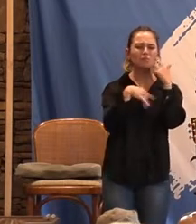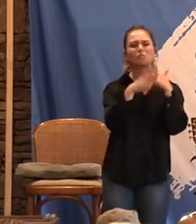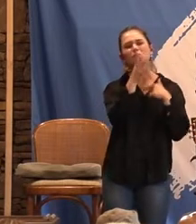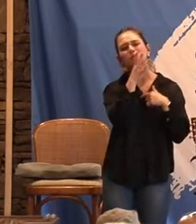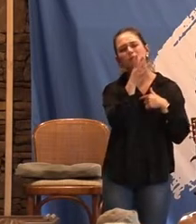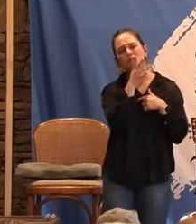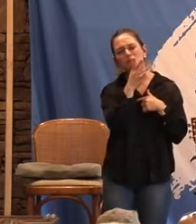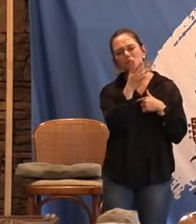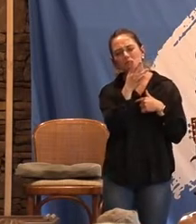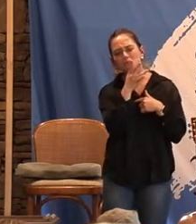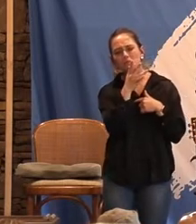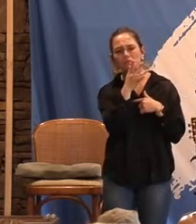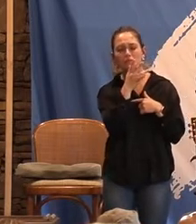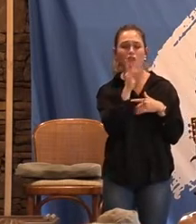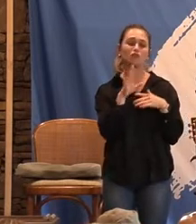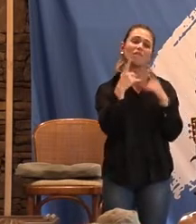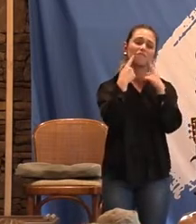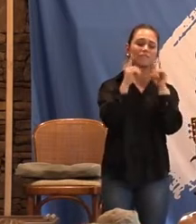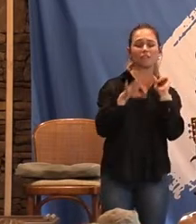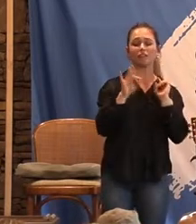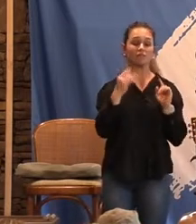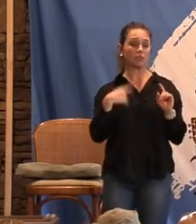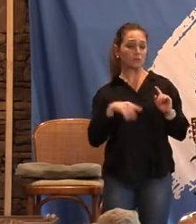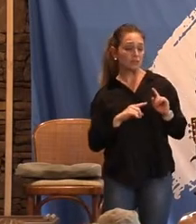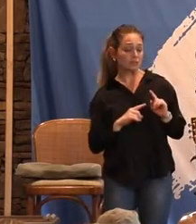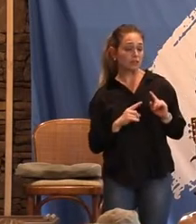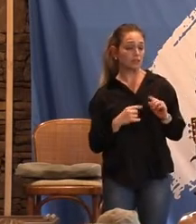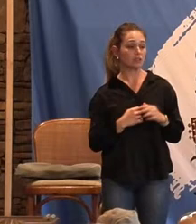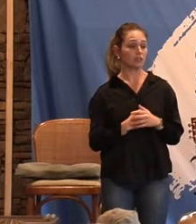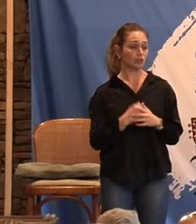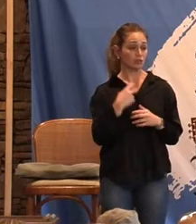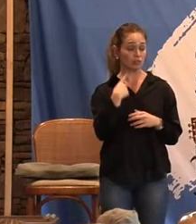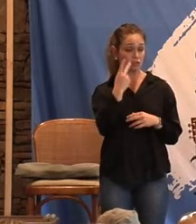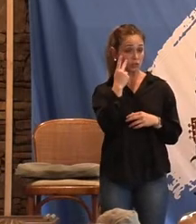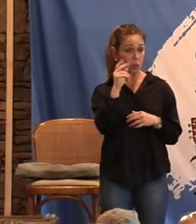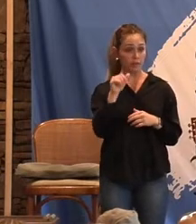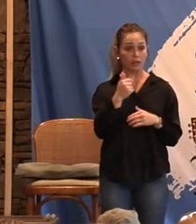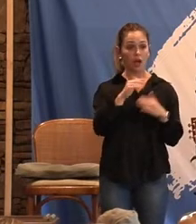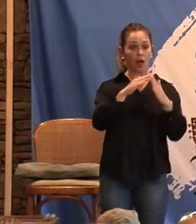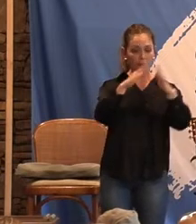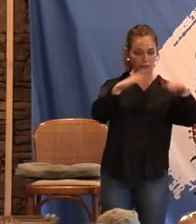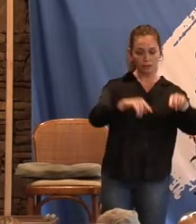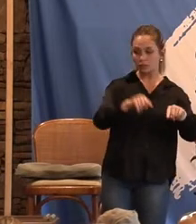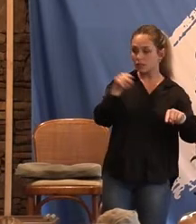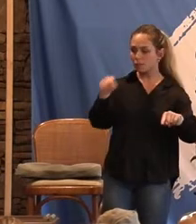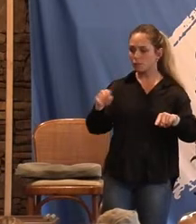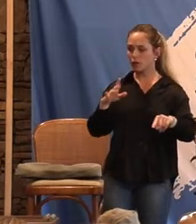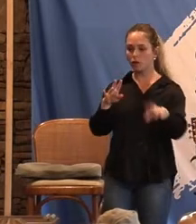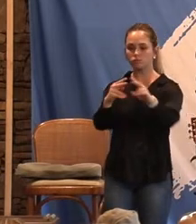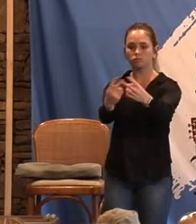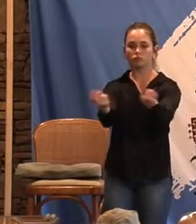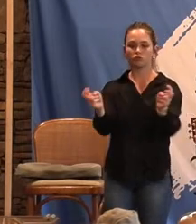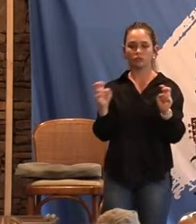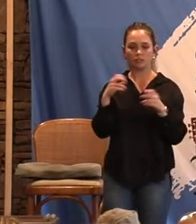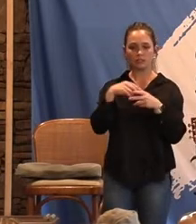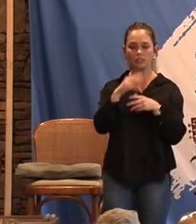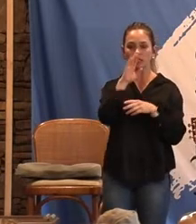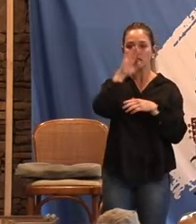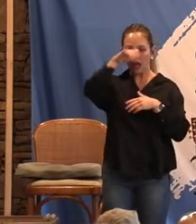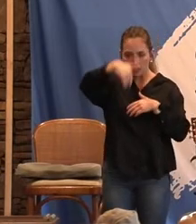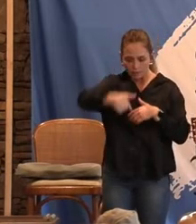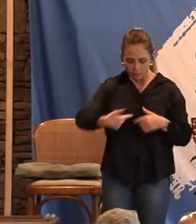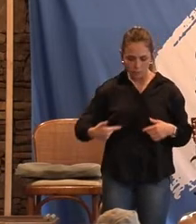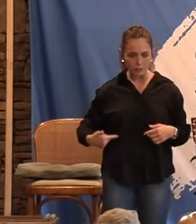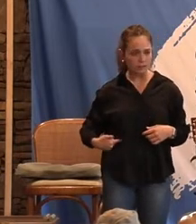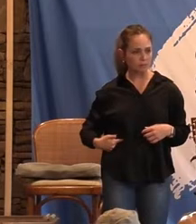Mama, Mama, you finally found us. And she saw the other neighbors, everybody was sitting around in the elephant's